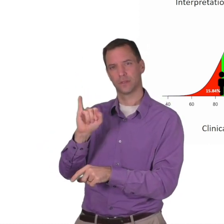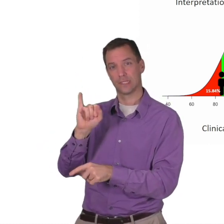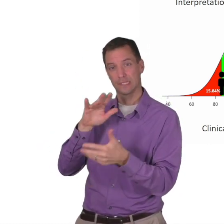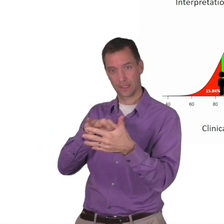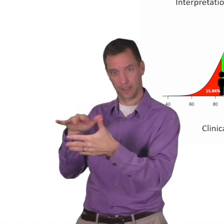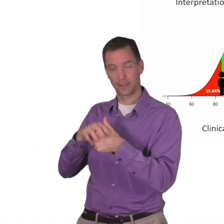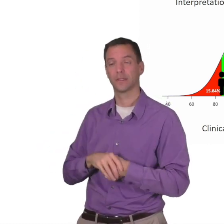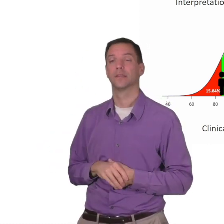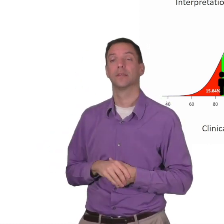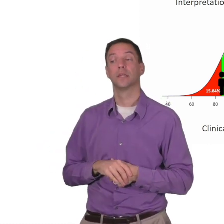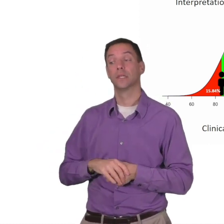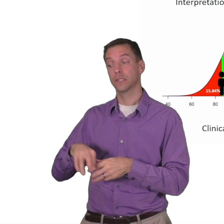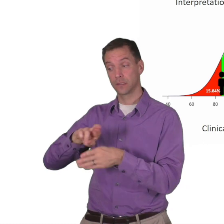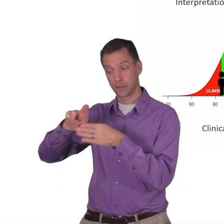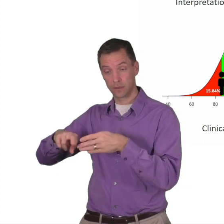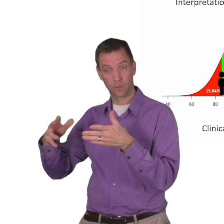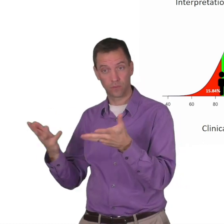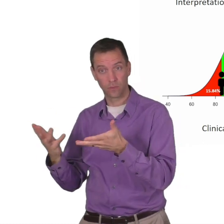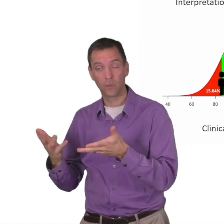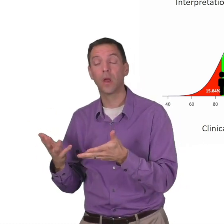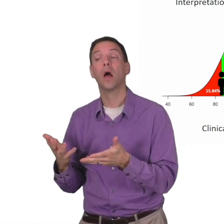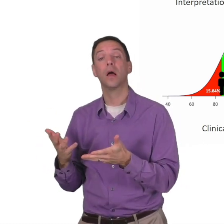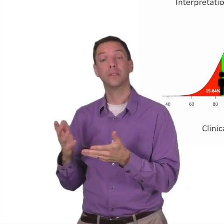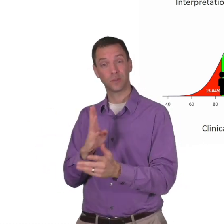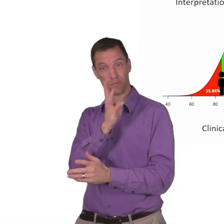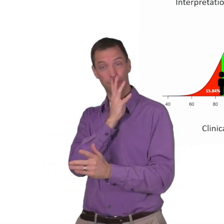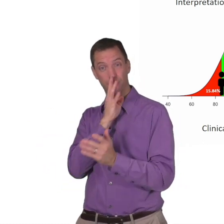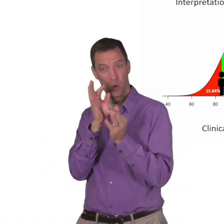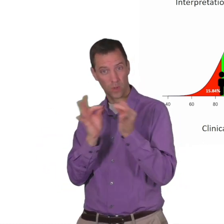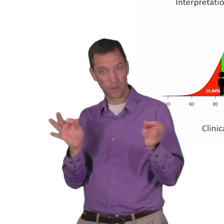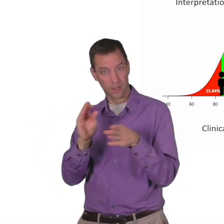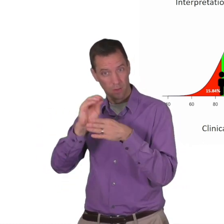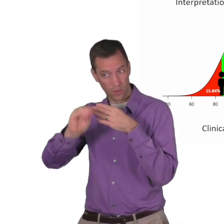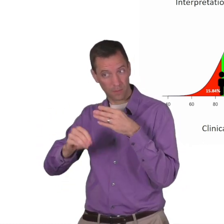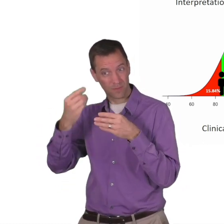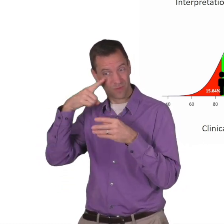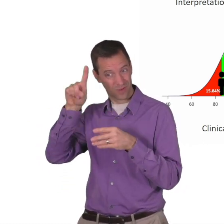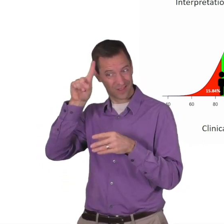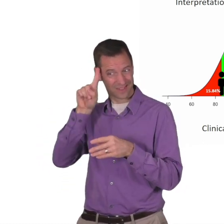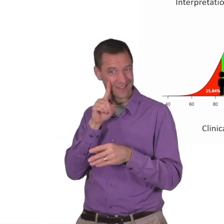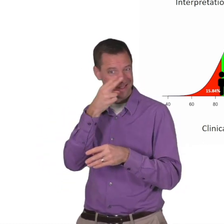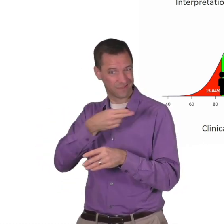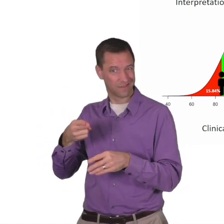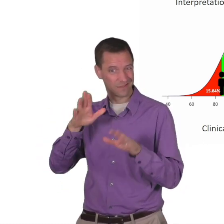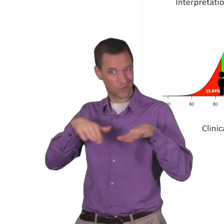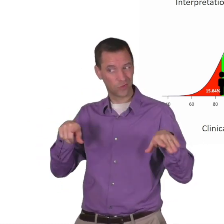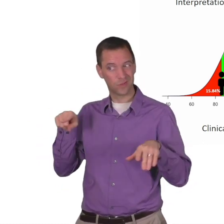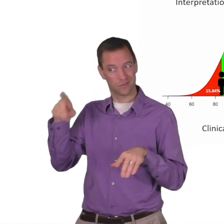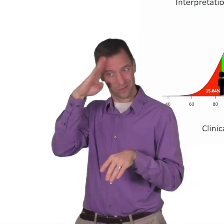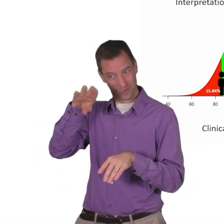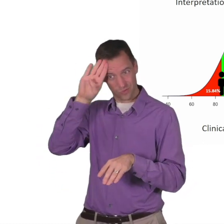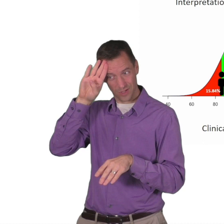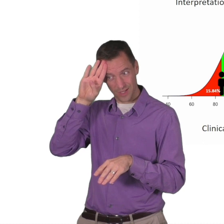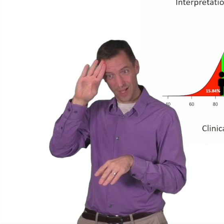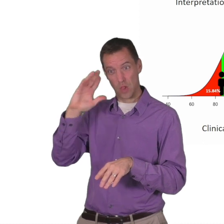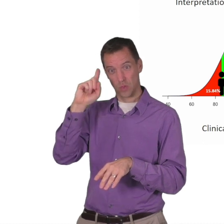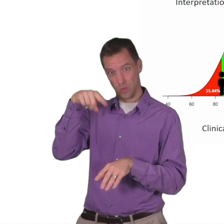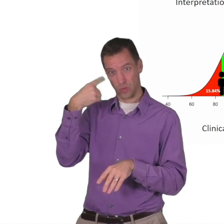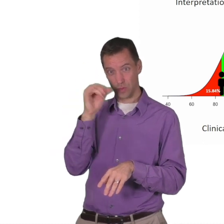of the Australian LOCHI study, LOCHI. And the result in that study was that spoken language outcomes for deaf and hard of hearing children